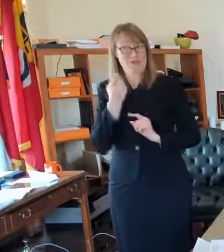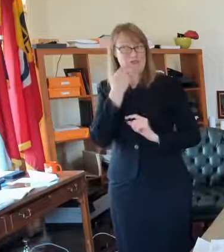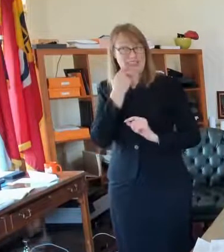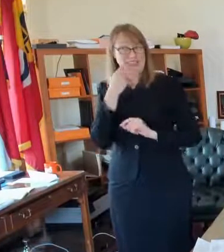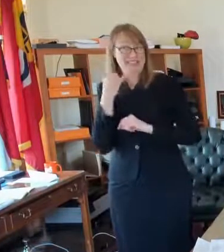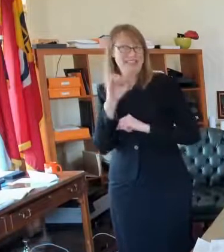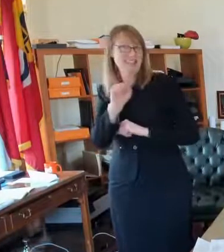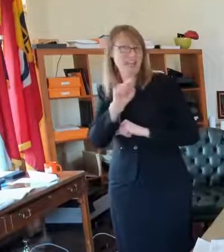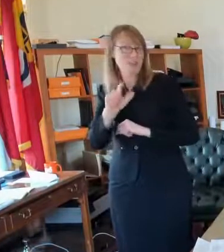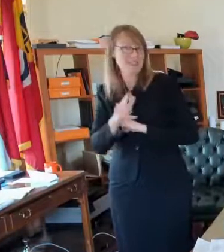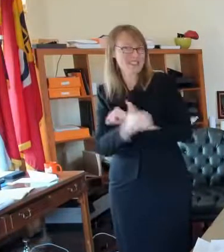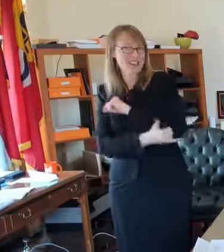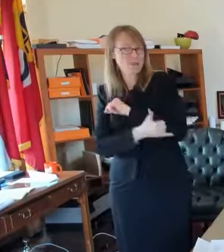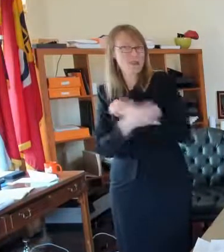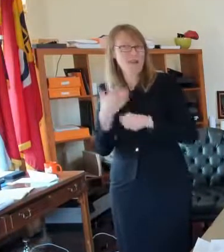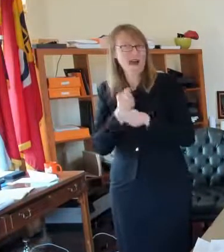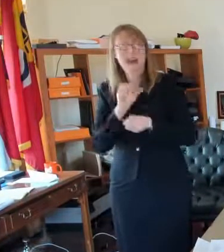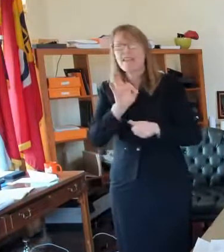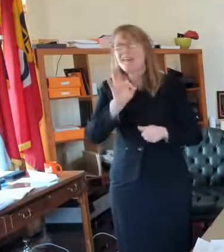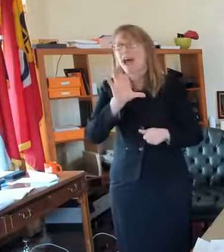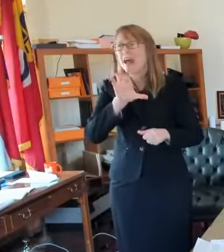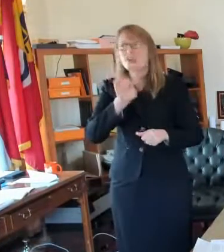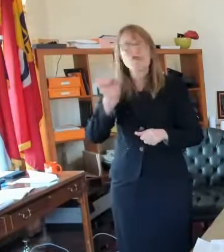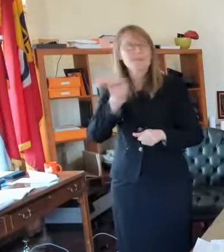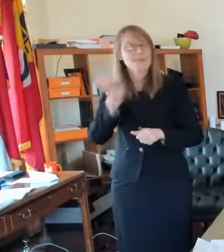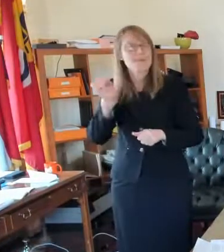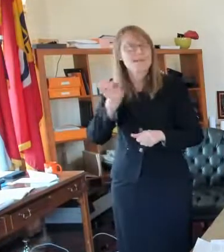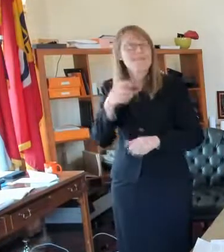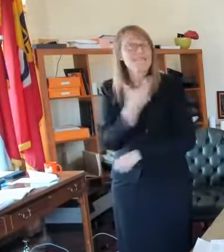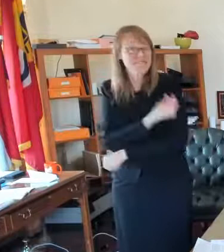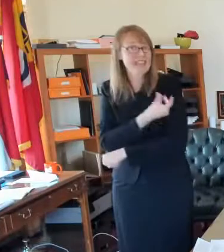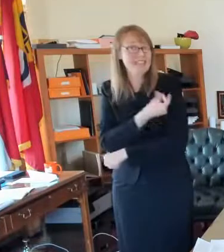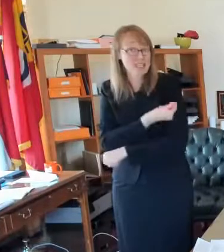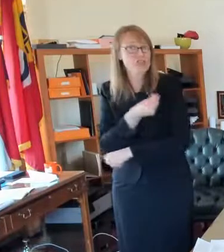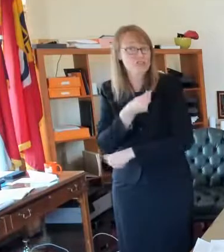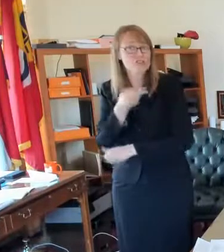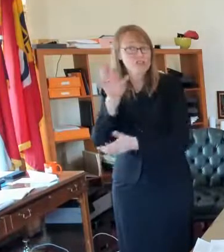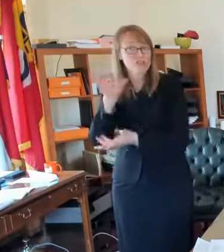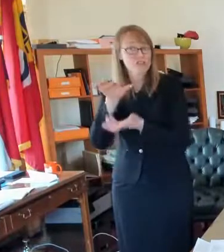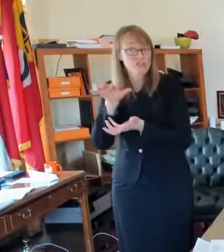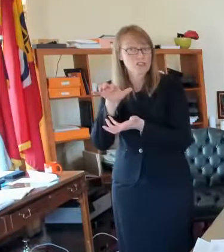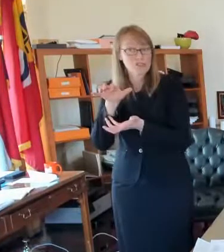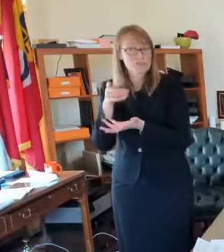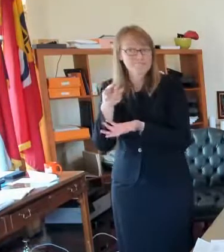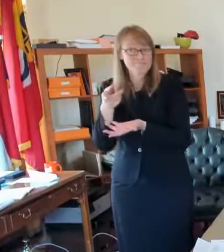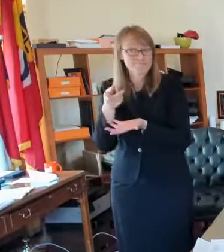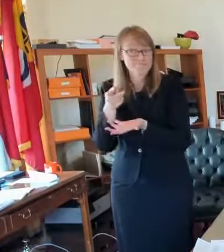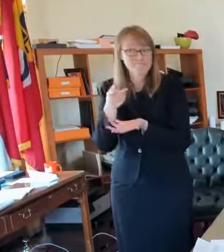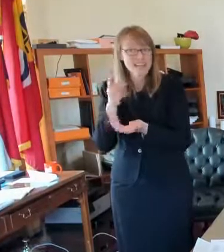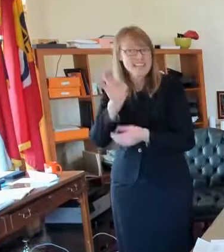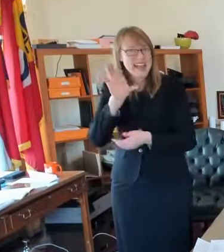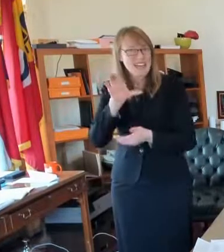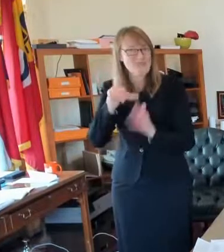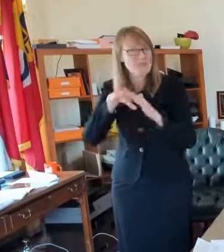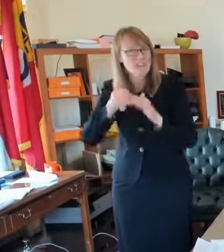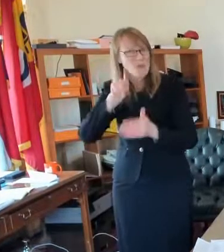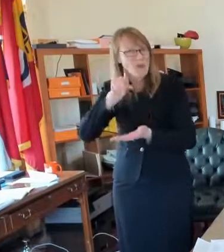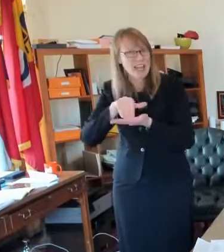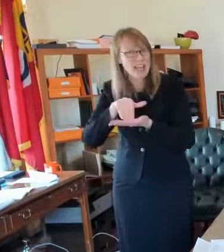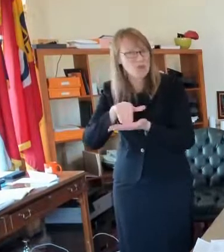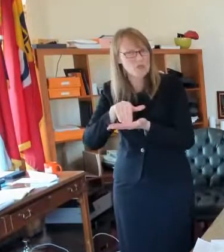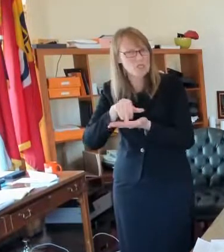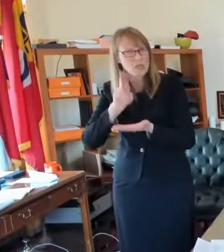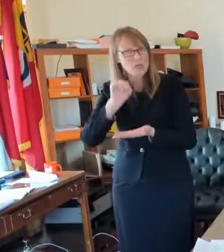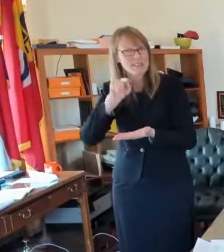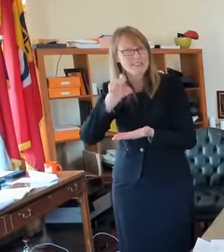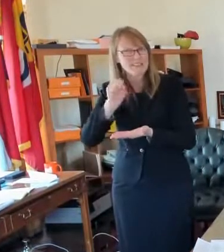and some vaccinations. So that's not very much, of course, less than 1,000 units. We're